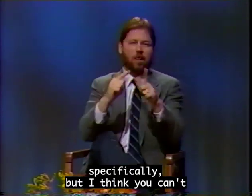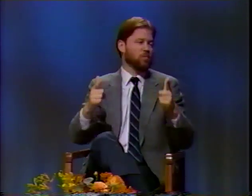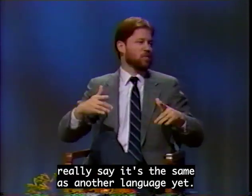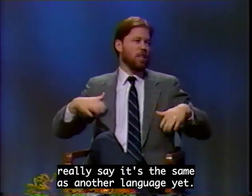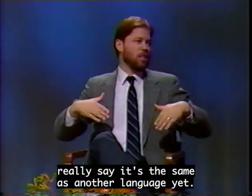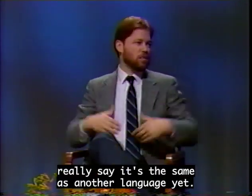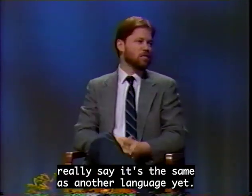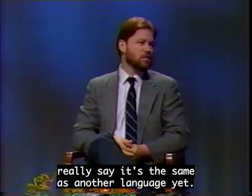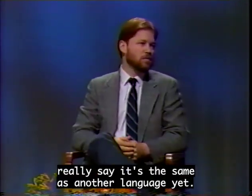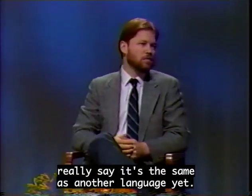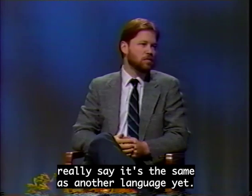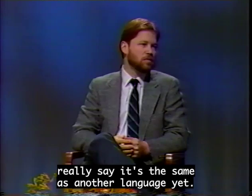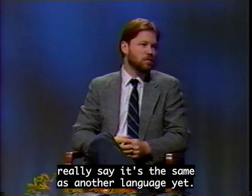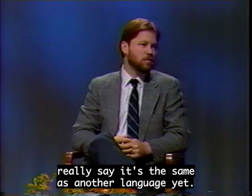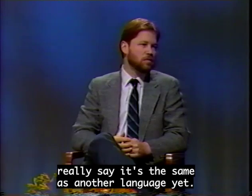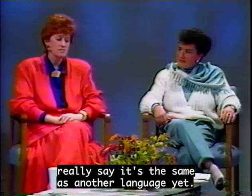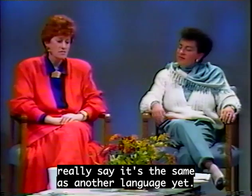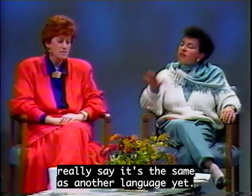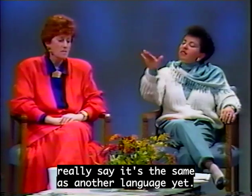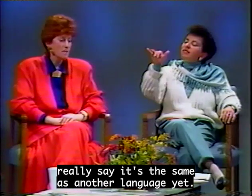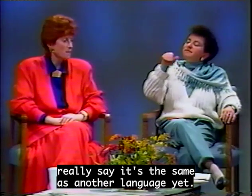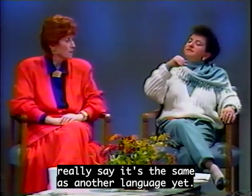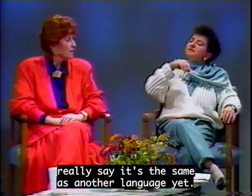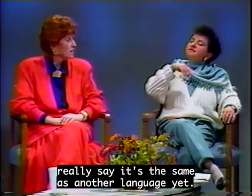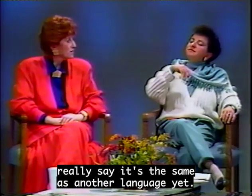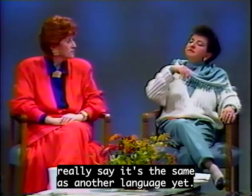you can't really say it's the same as another language yet.